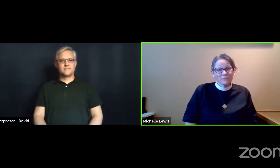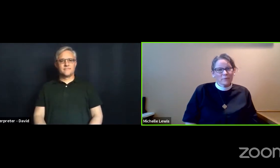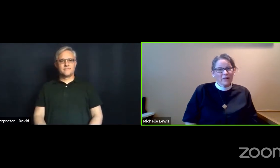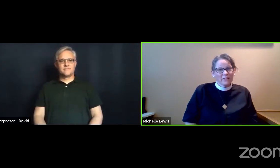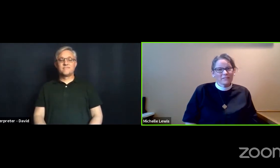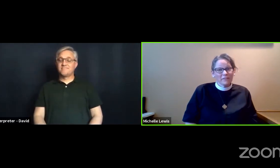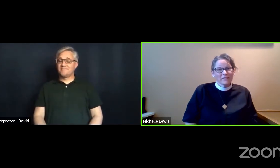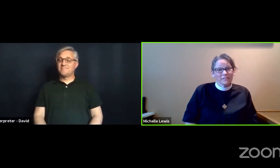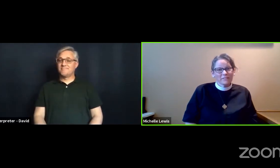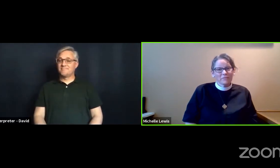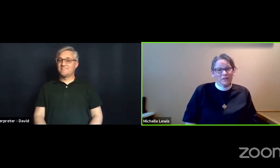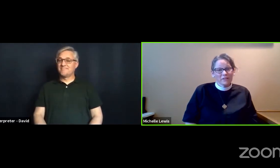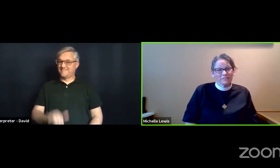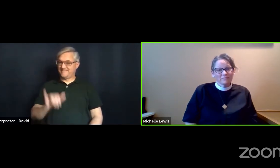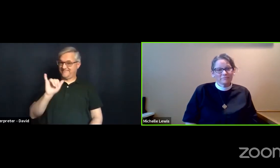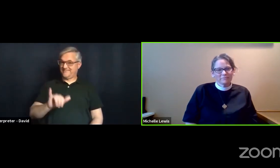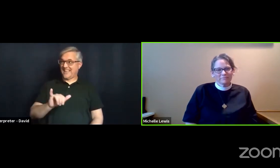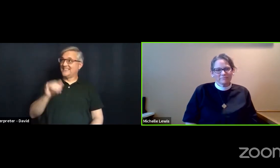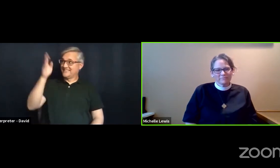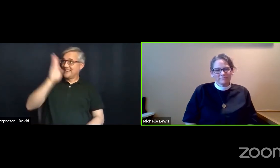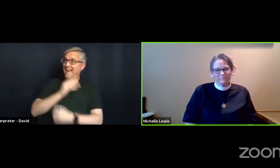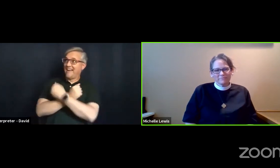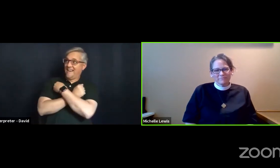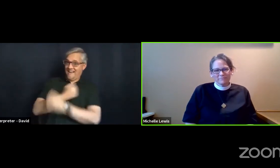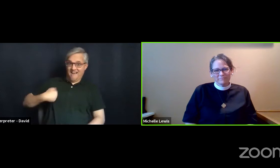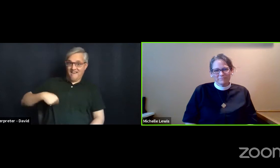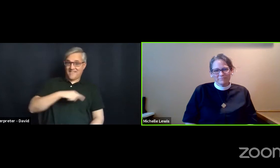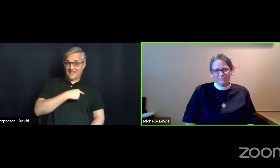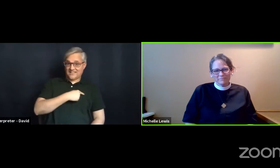That is what God's love does for us.